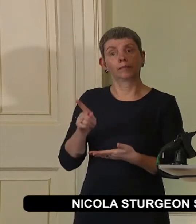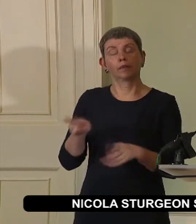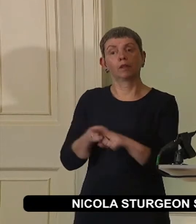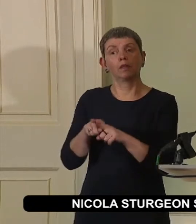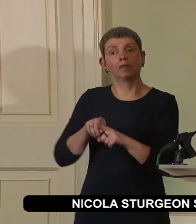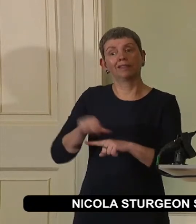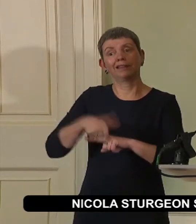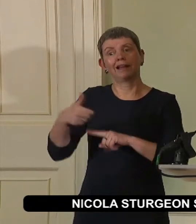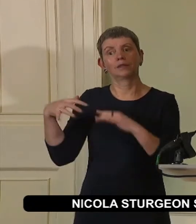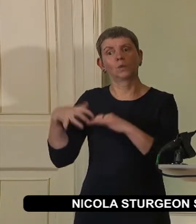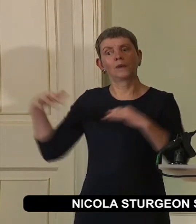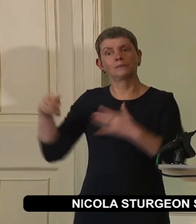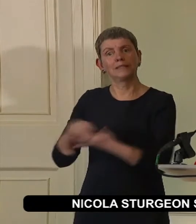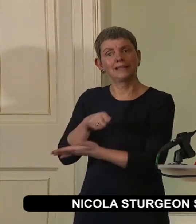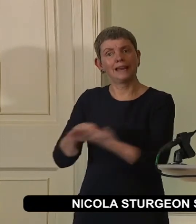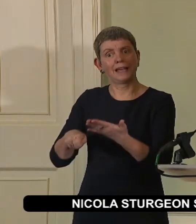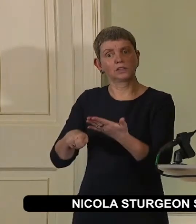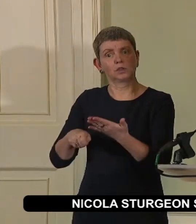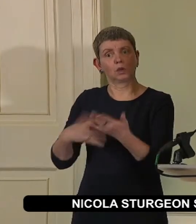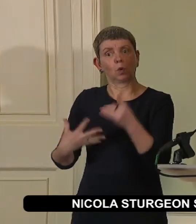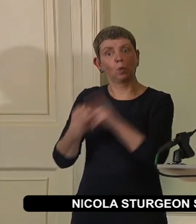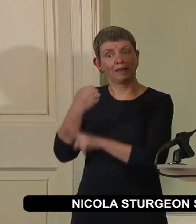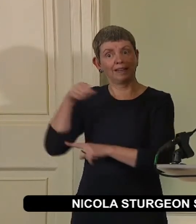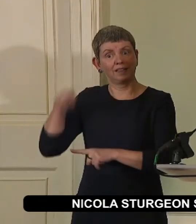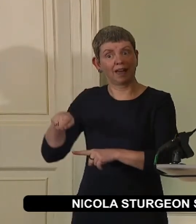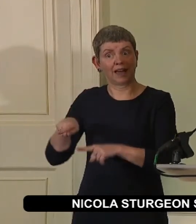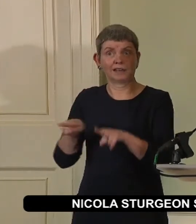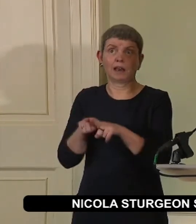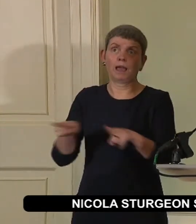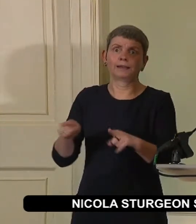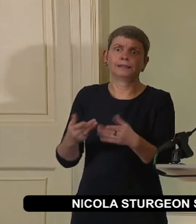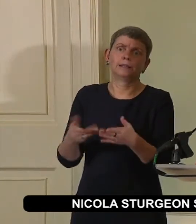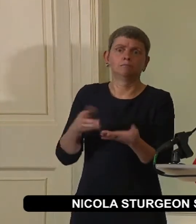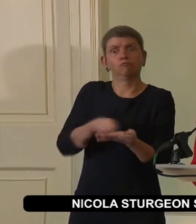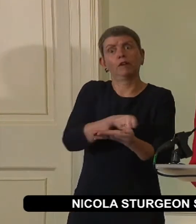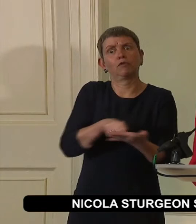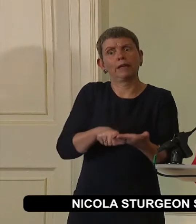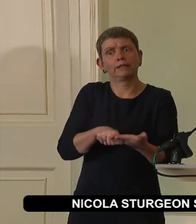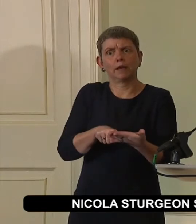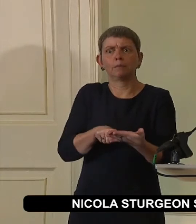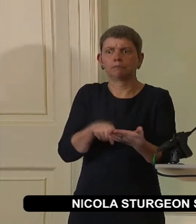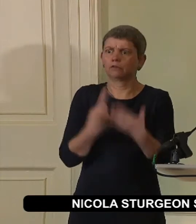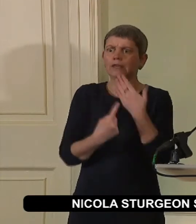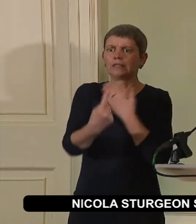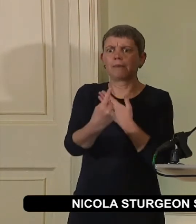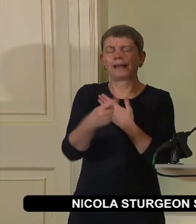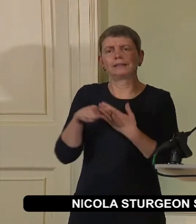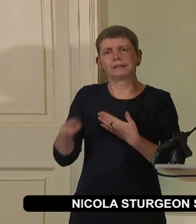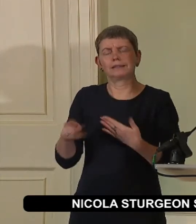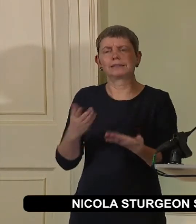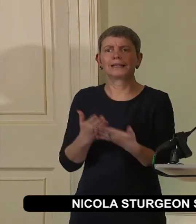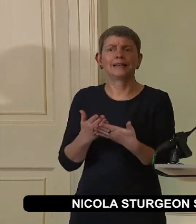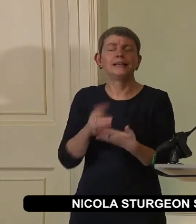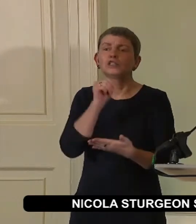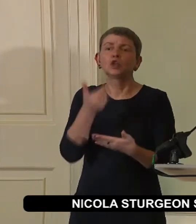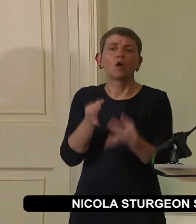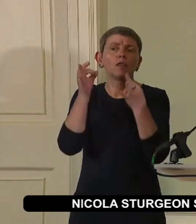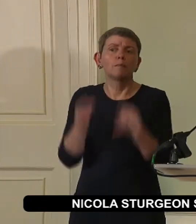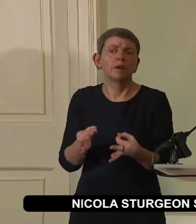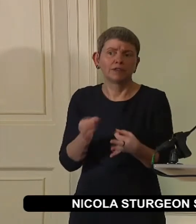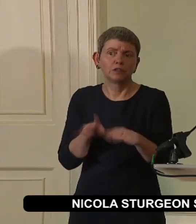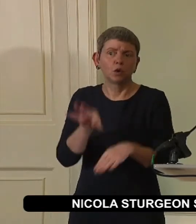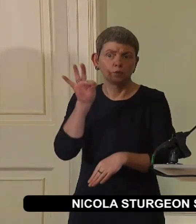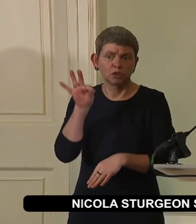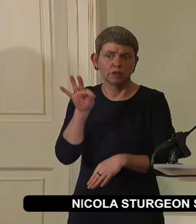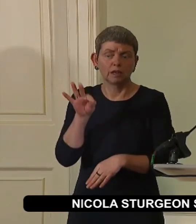is well known. I've never pretended it is perfect. No second best option ever is, nor that there are no